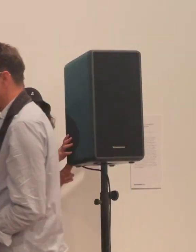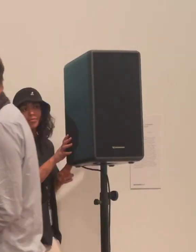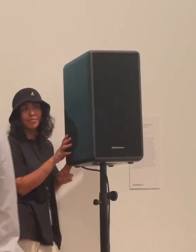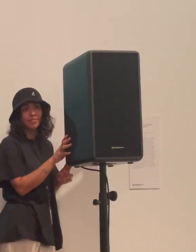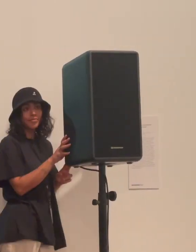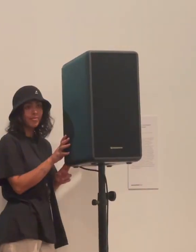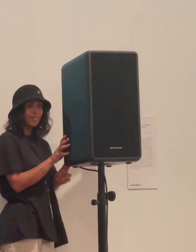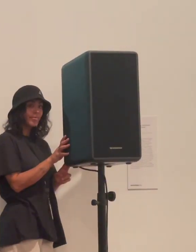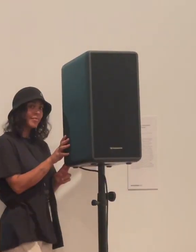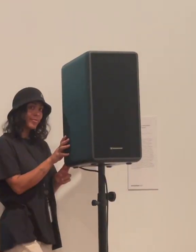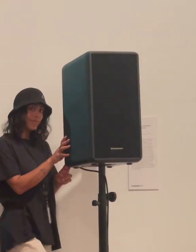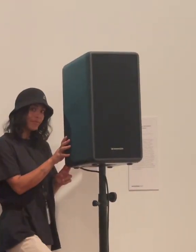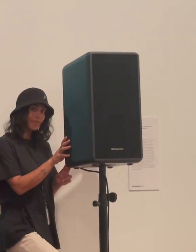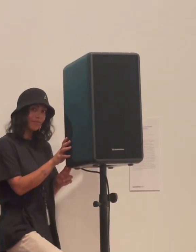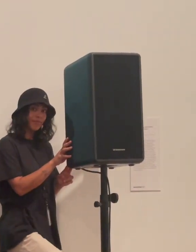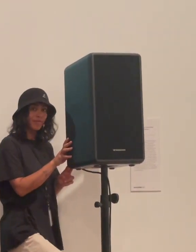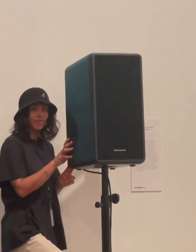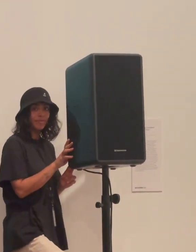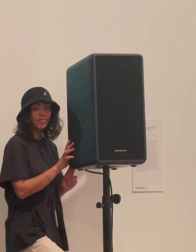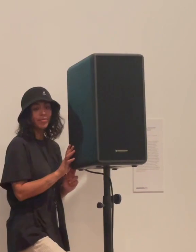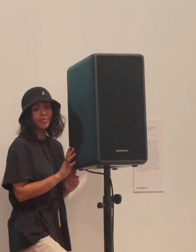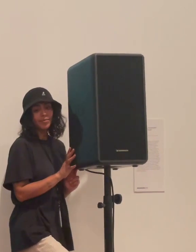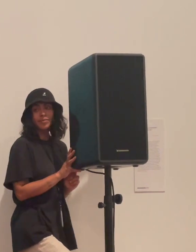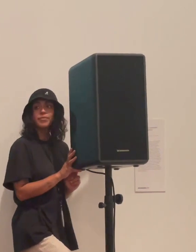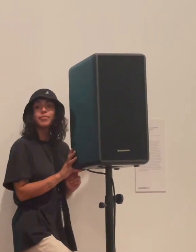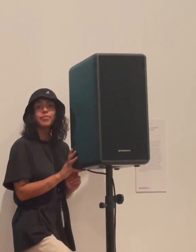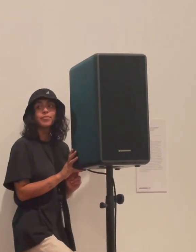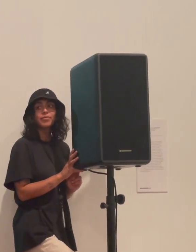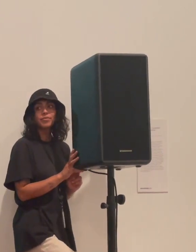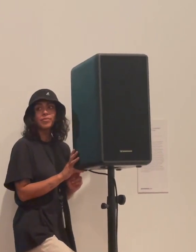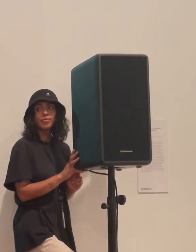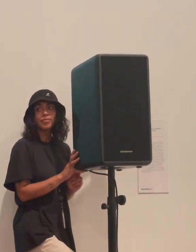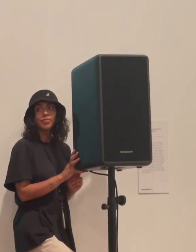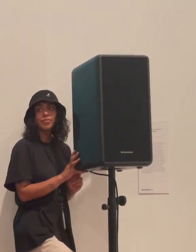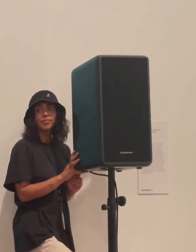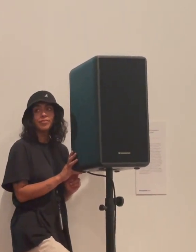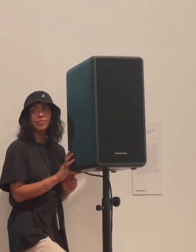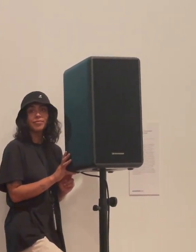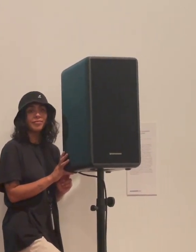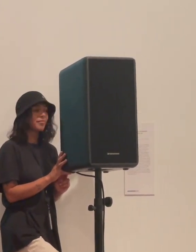cash register or the beauty case. How many times did it have to be fired?